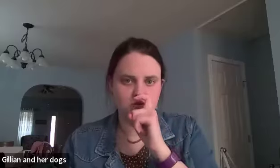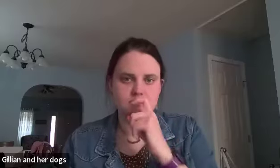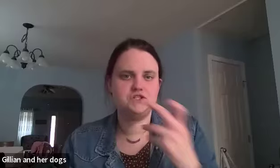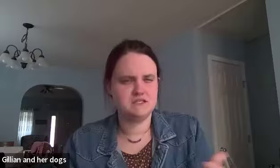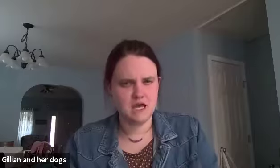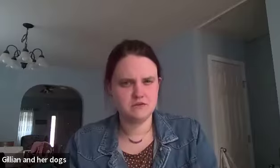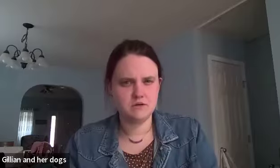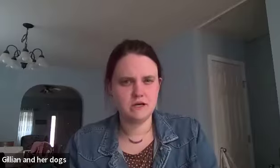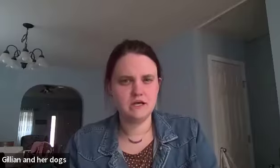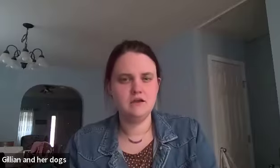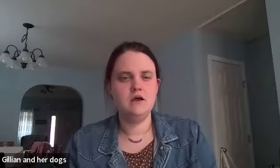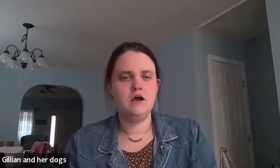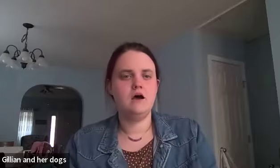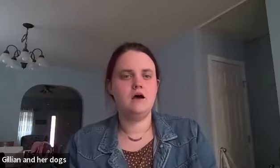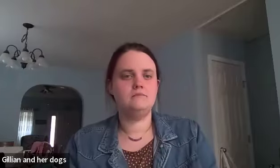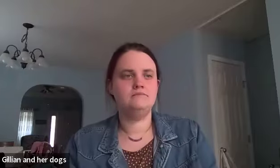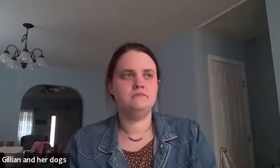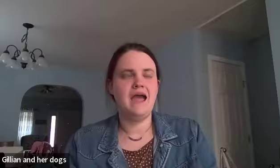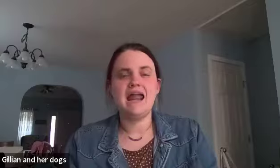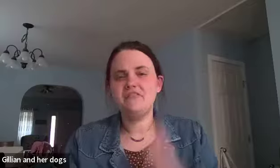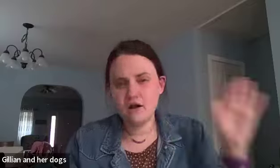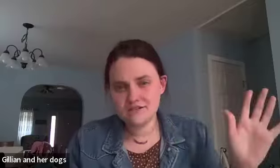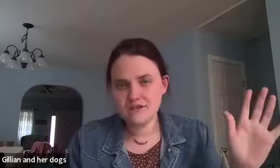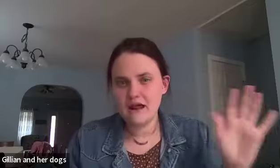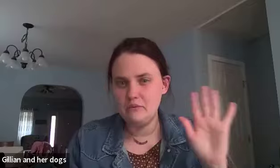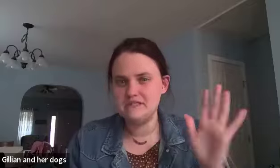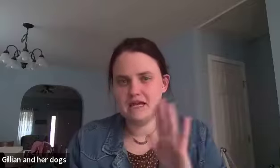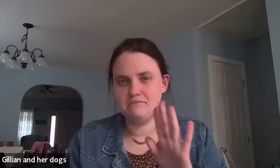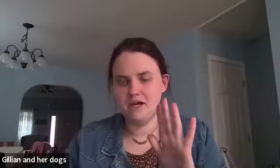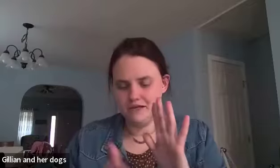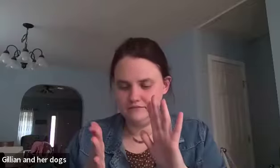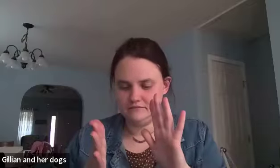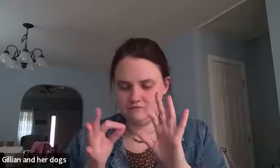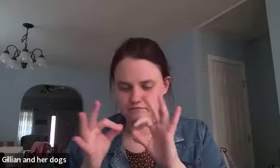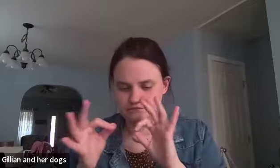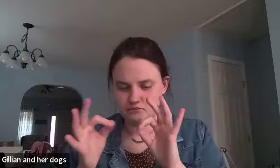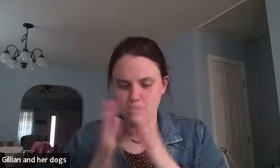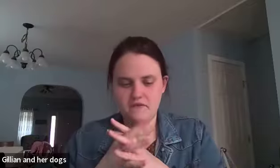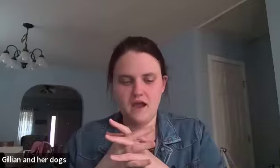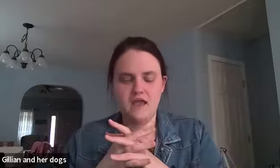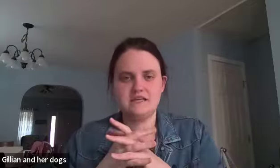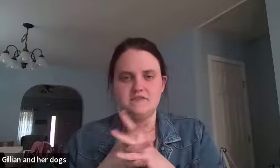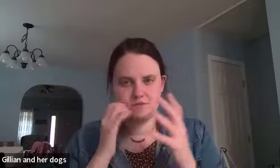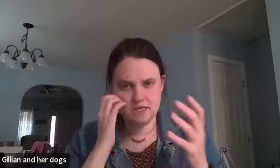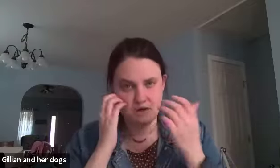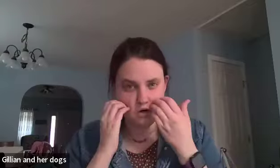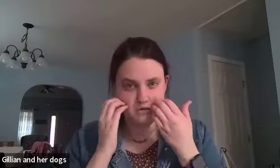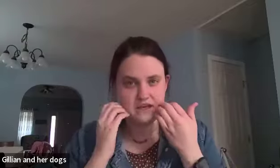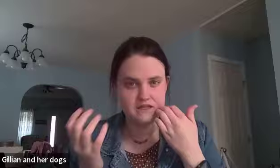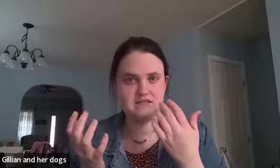doll, just as that sort of way. And I think also that I will say in my with that is I think it's because I work with kids,